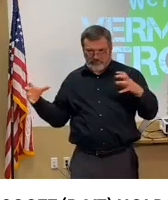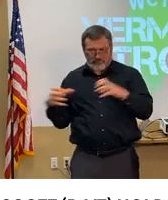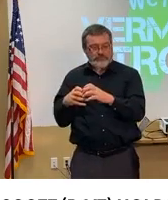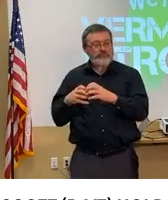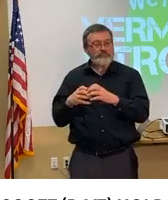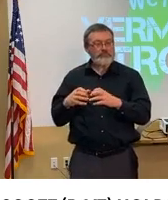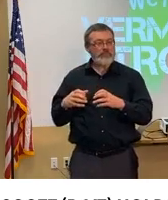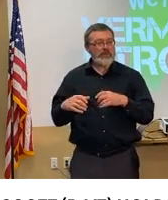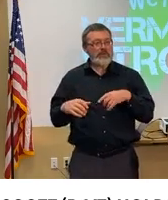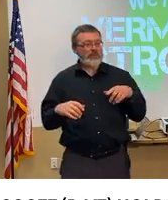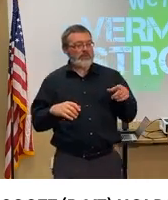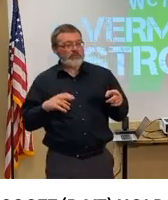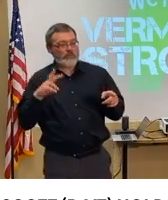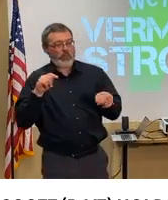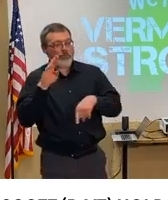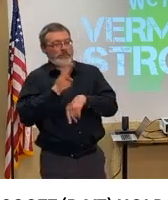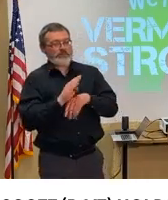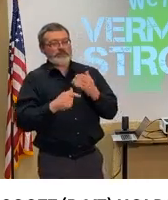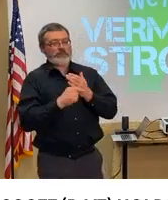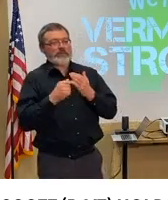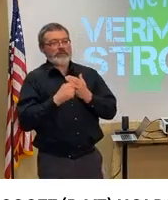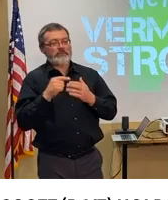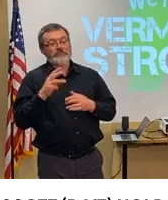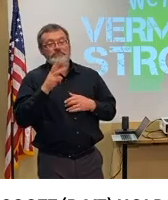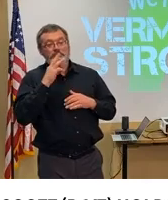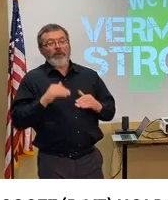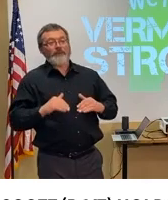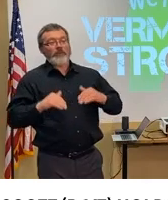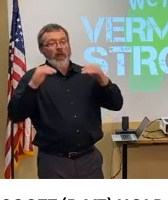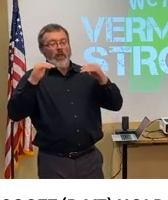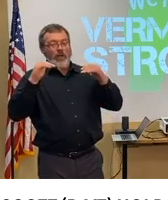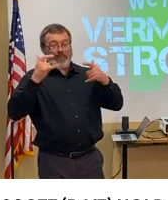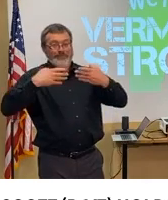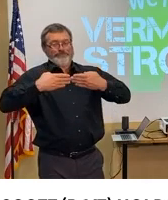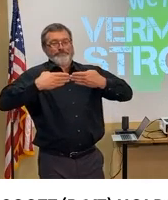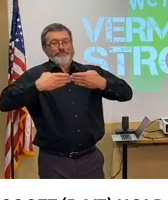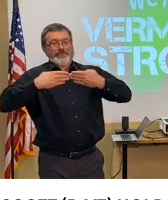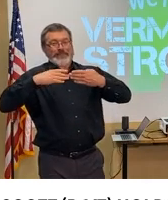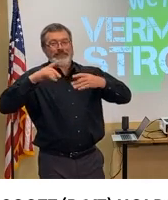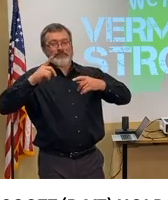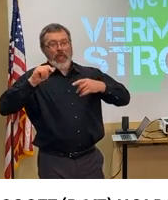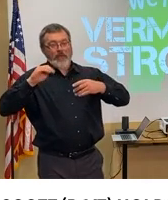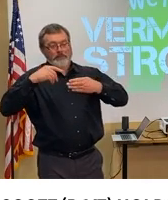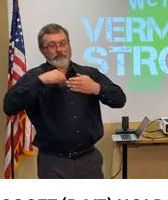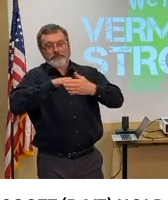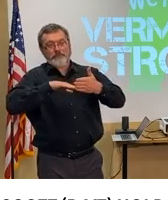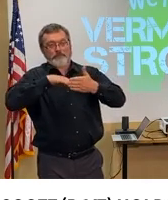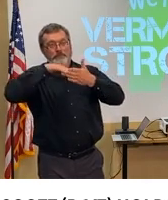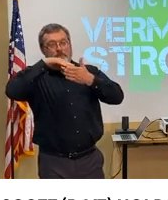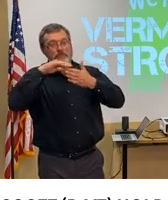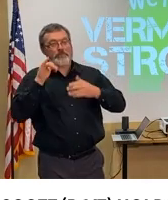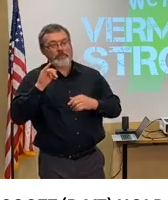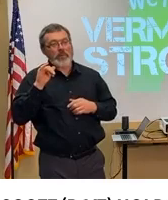I have another question on flood control dam. Very one, can the impoundment be increased